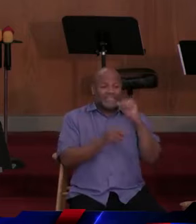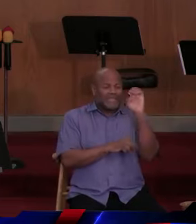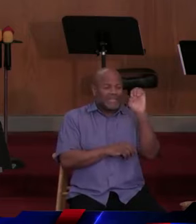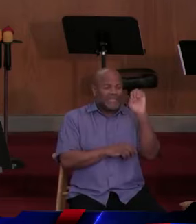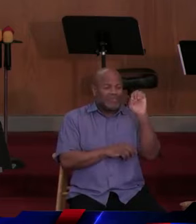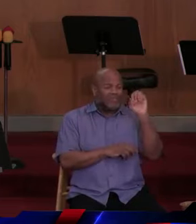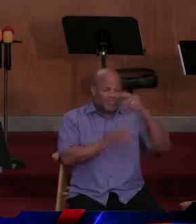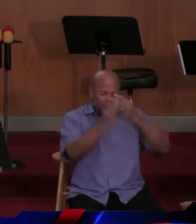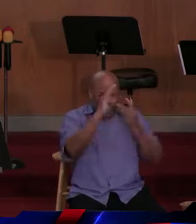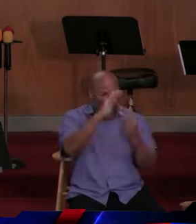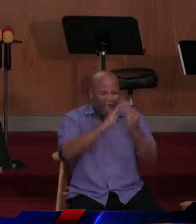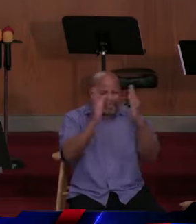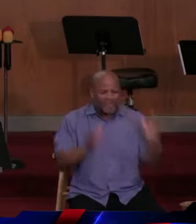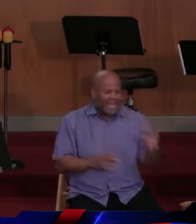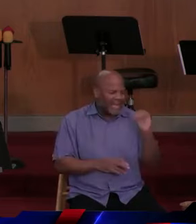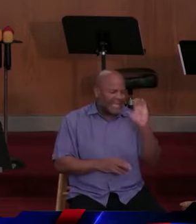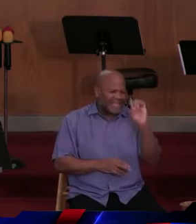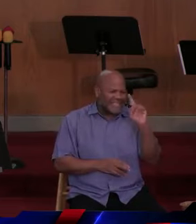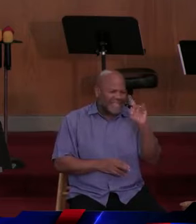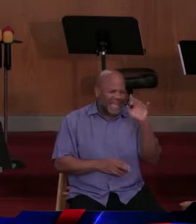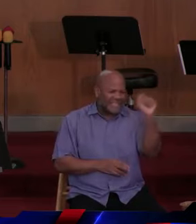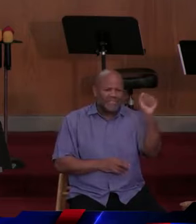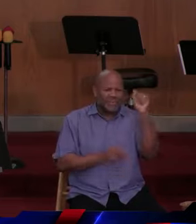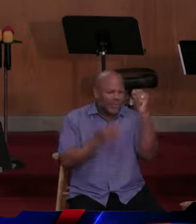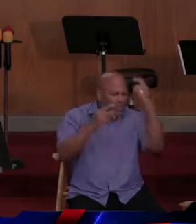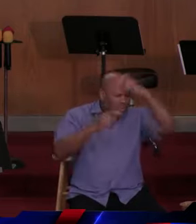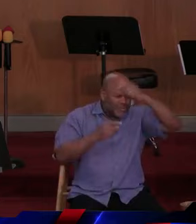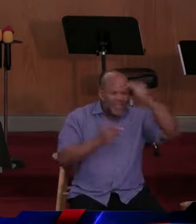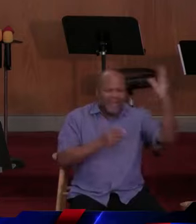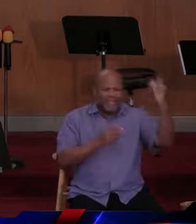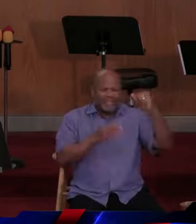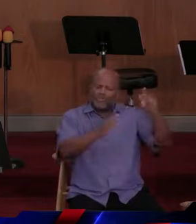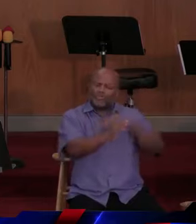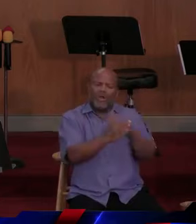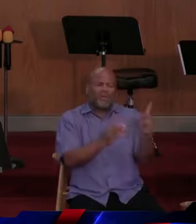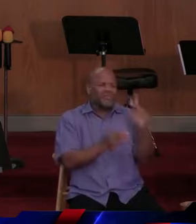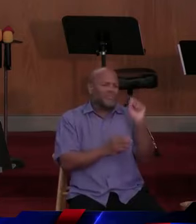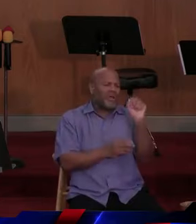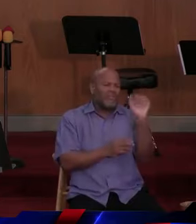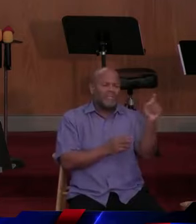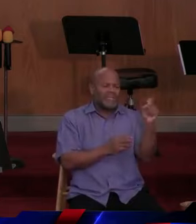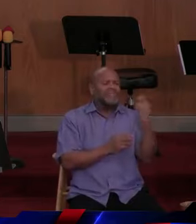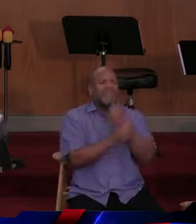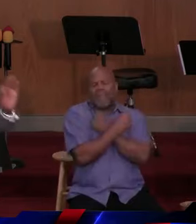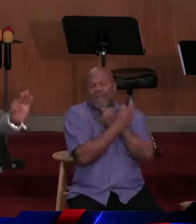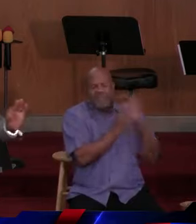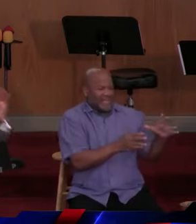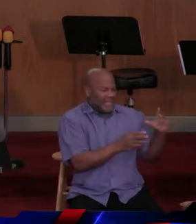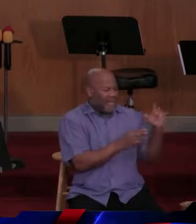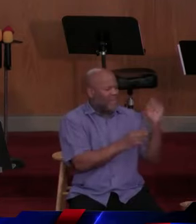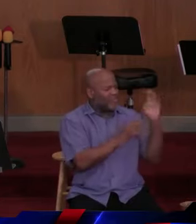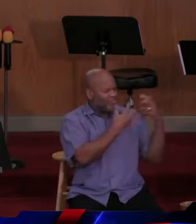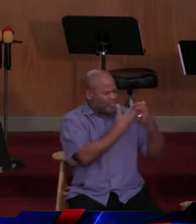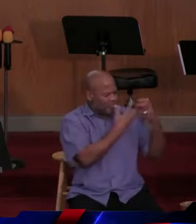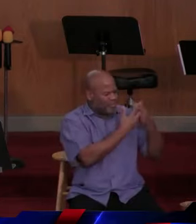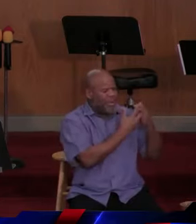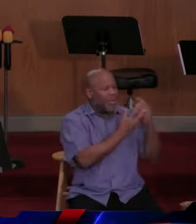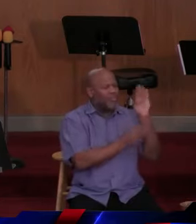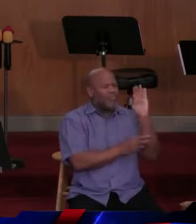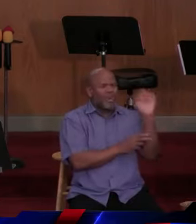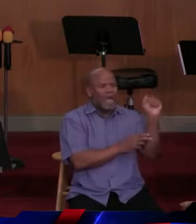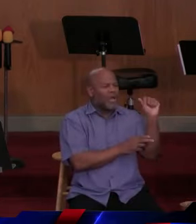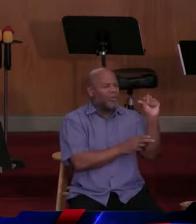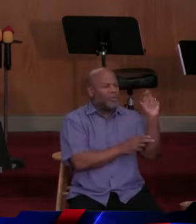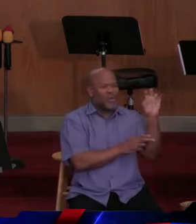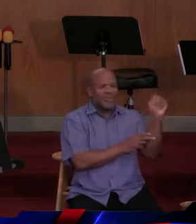Ecclesiastes, he is the wisdom of God. In the Songs of Solomon, he's the lover and the bridegroom. In Isaiah, he's the Prince of